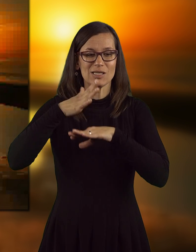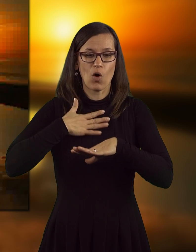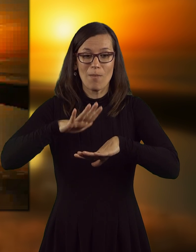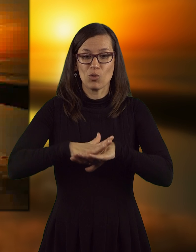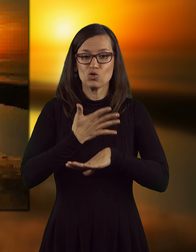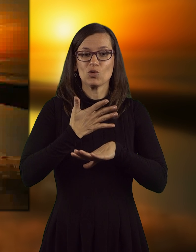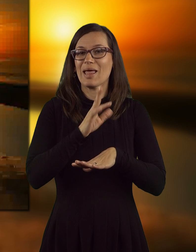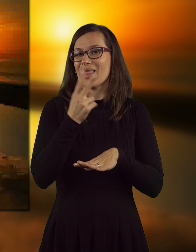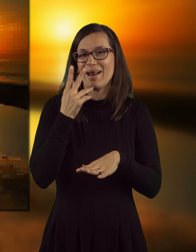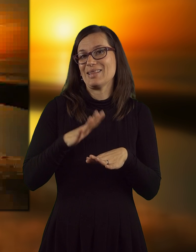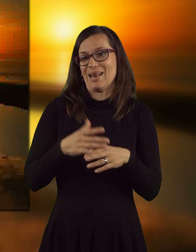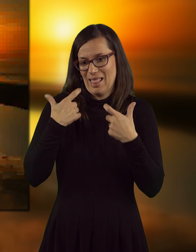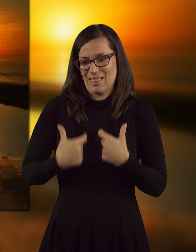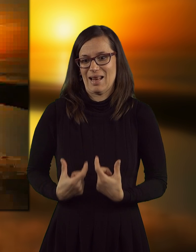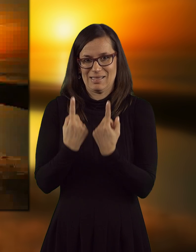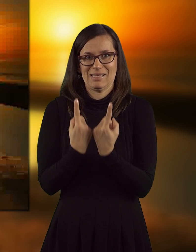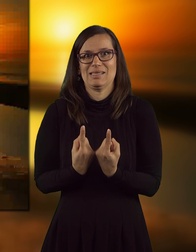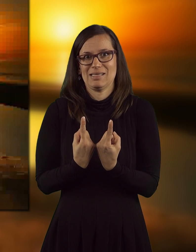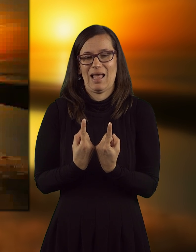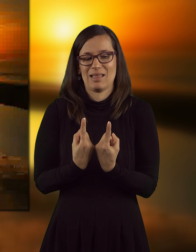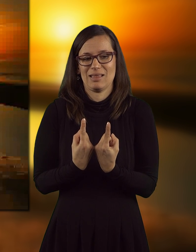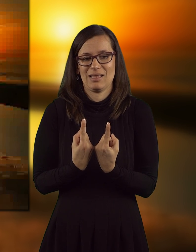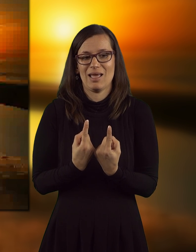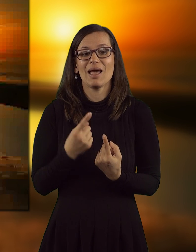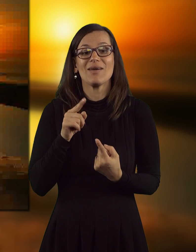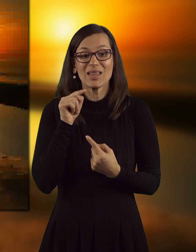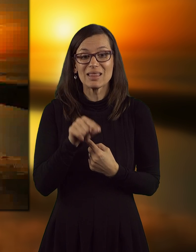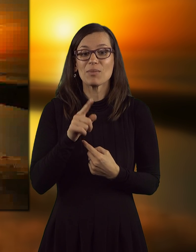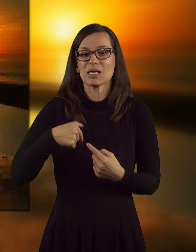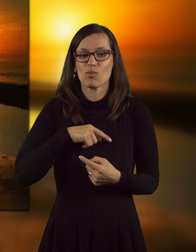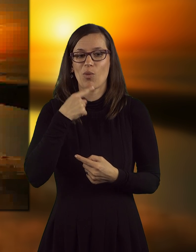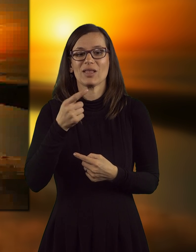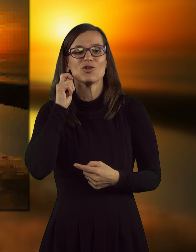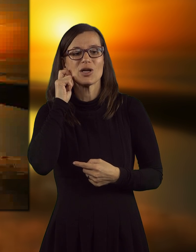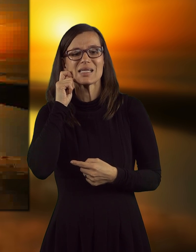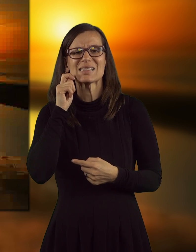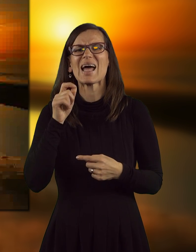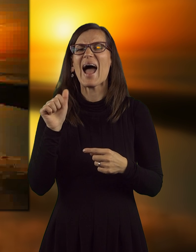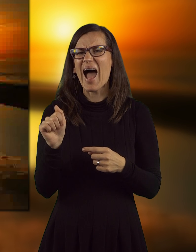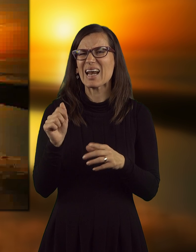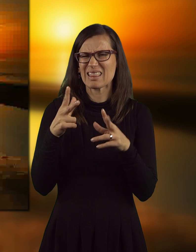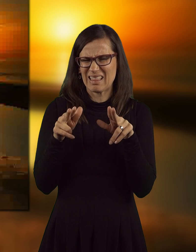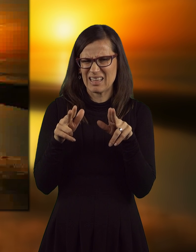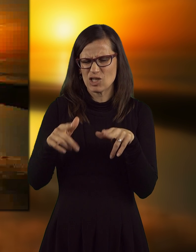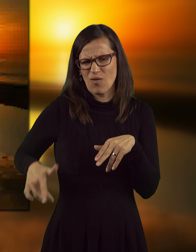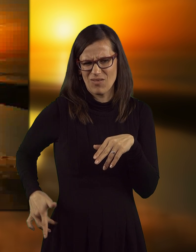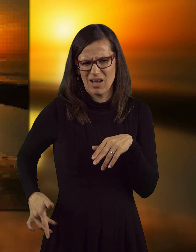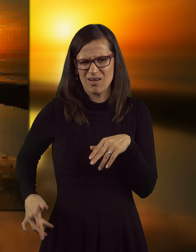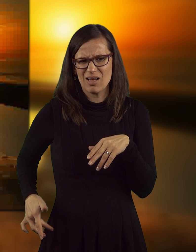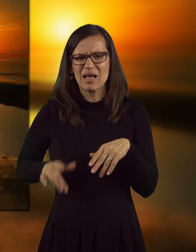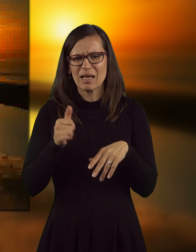to control the way you feel regardless of the condition. It's what we said to the woman with arthritis in her hips, who was in so much